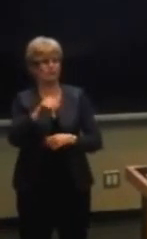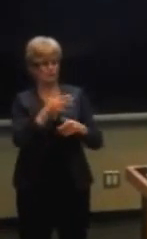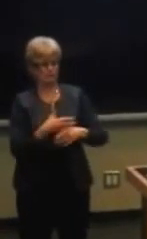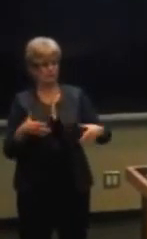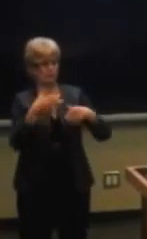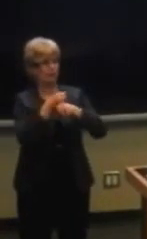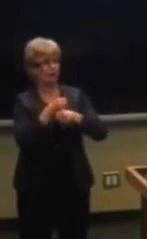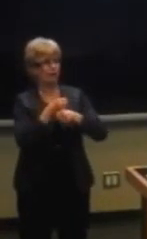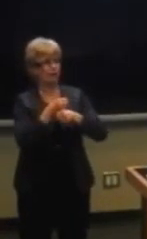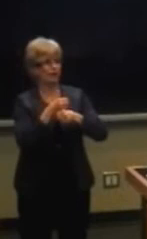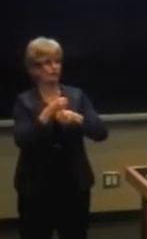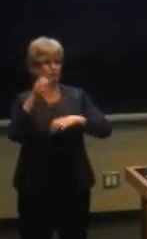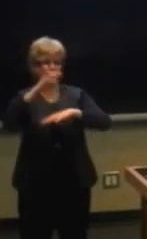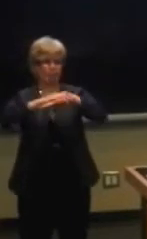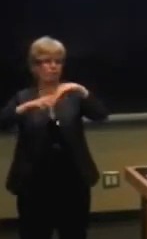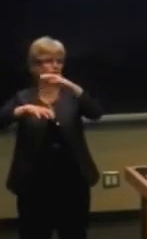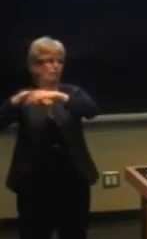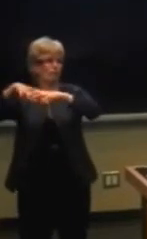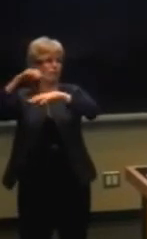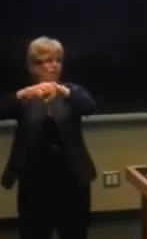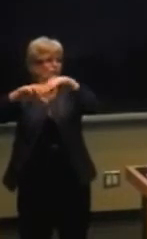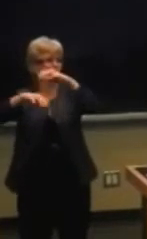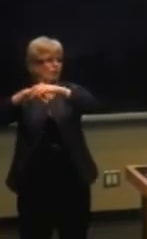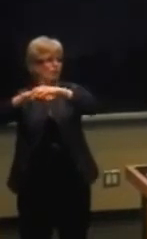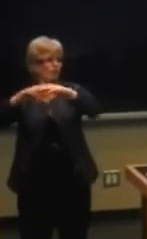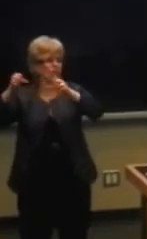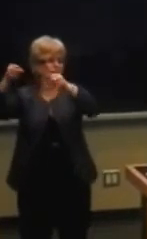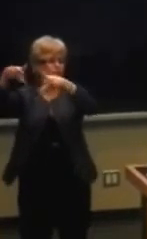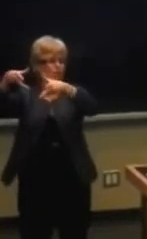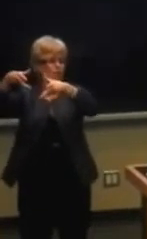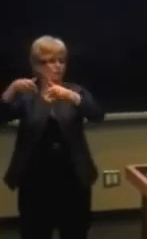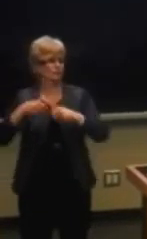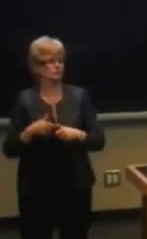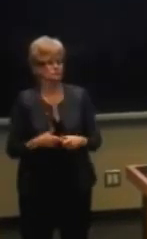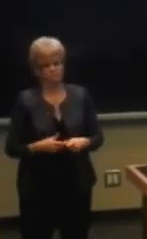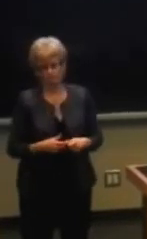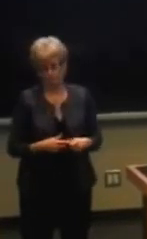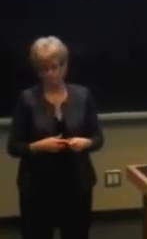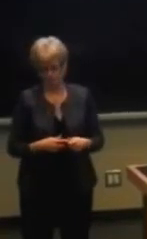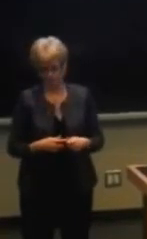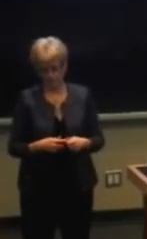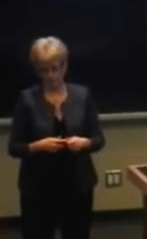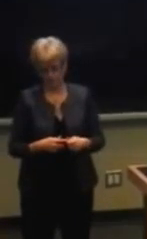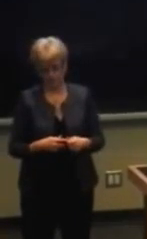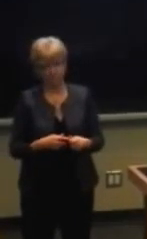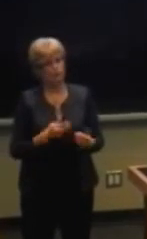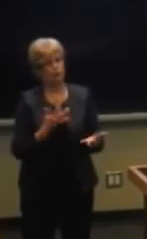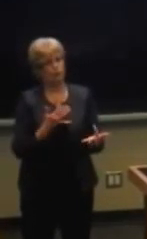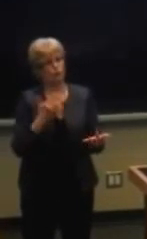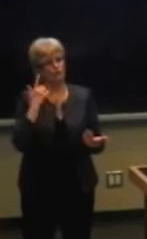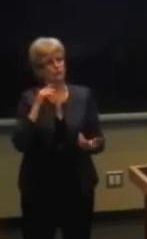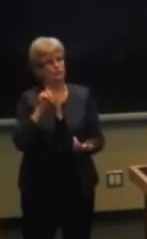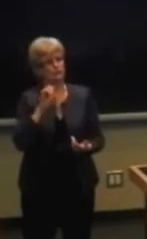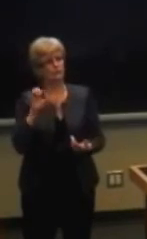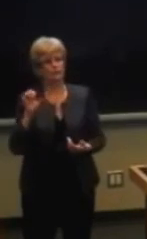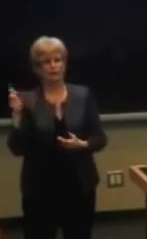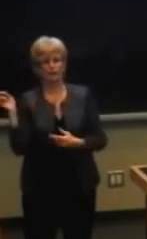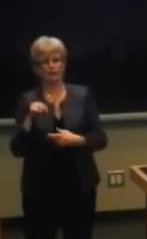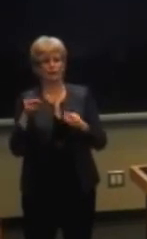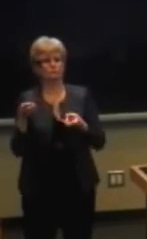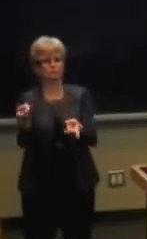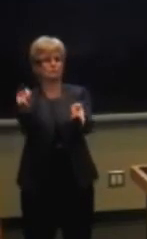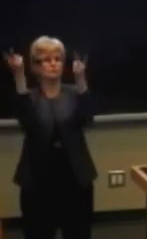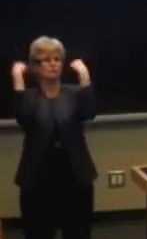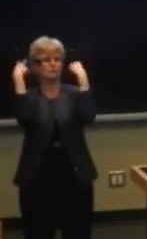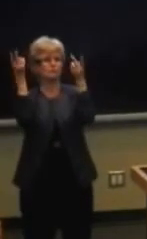basically piled up, the bags of rubbish, whilst they were while we waited for the TTC truck to come along and pick them up.